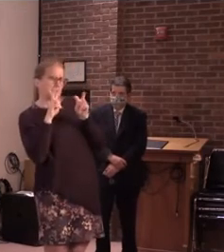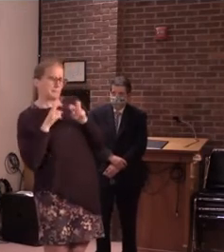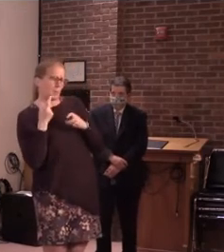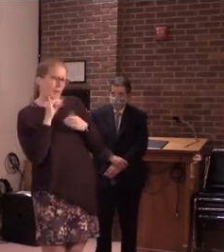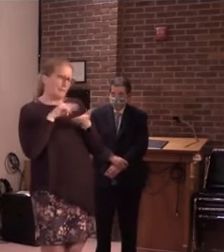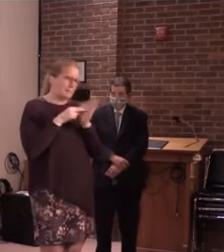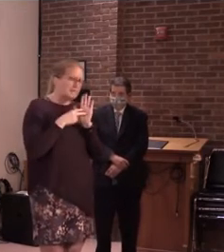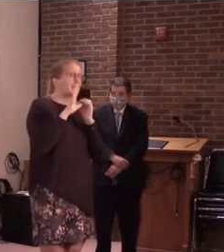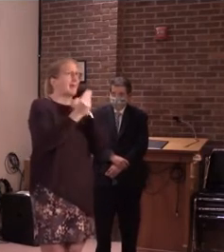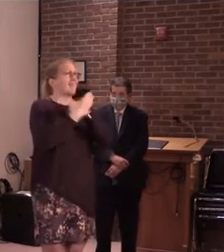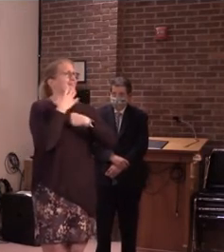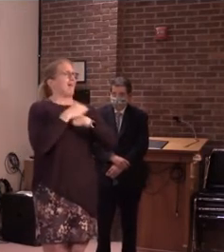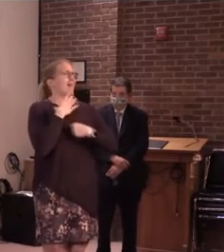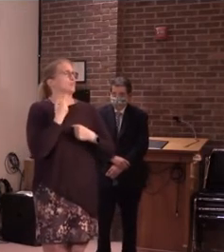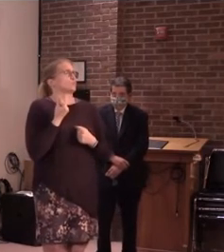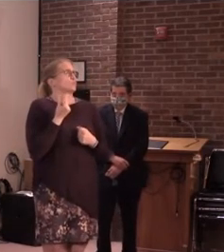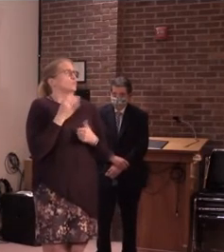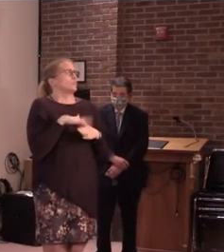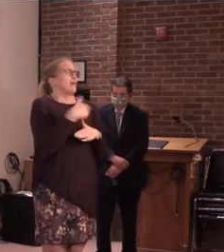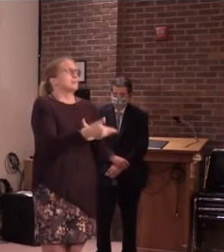do.